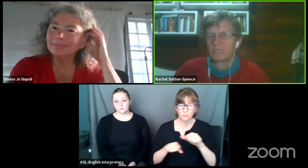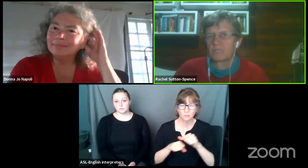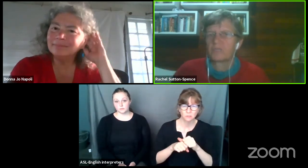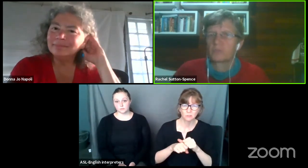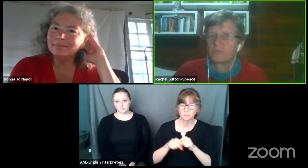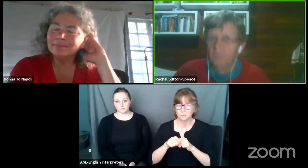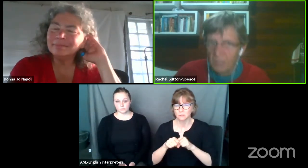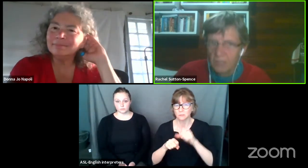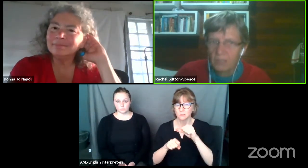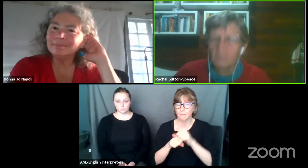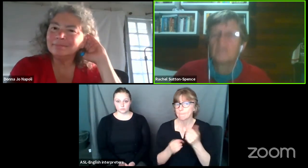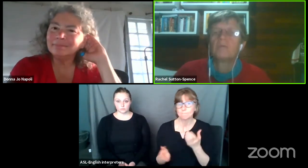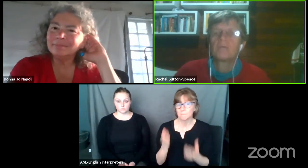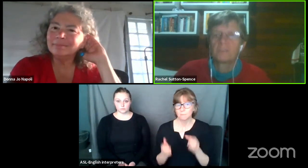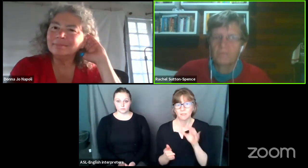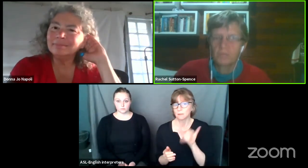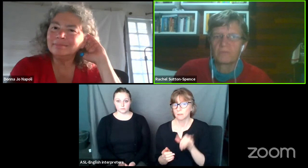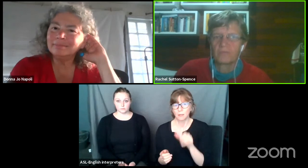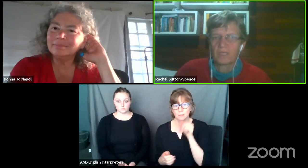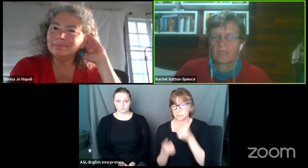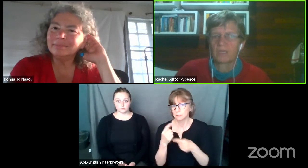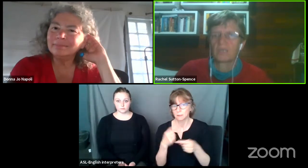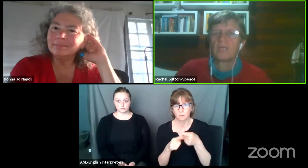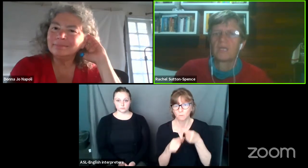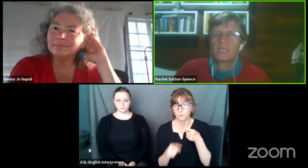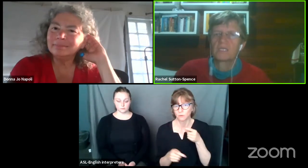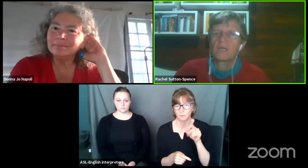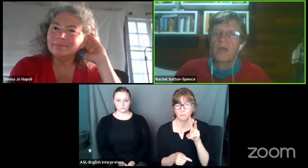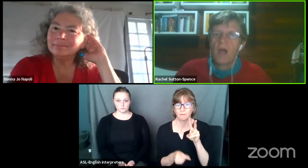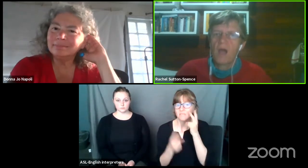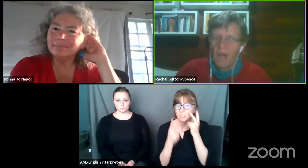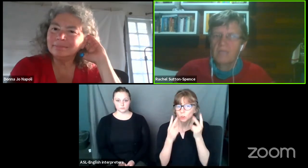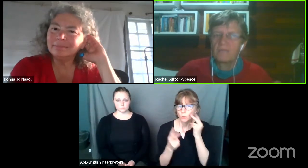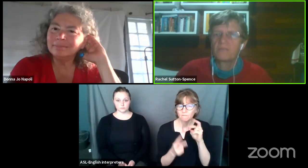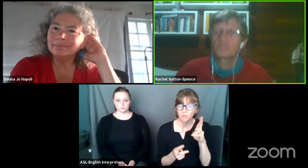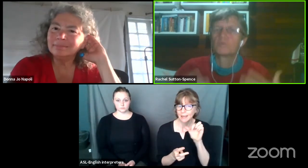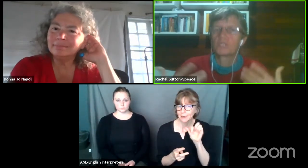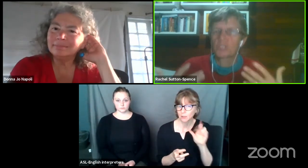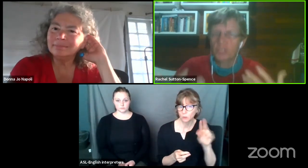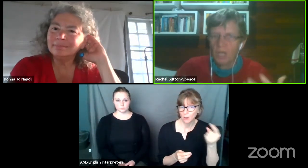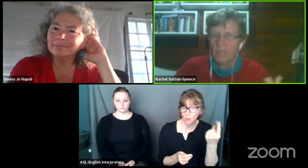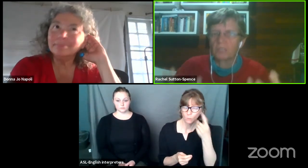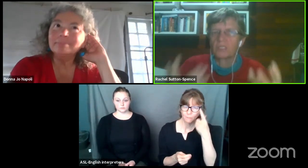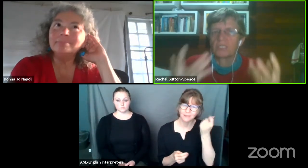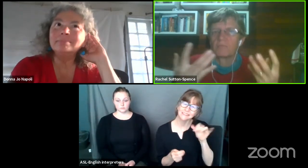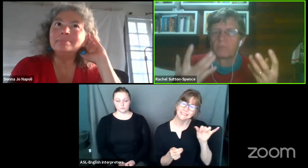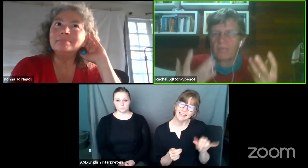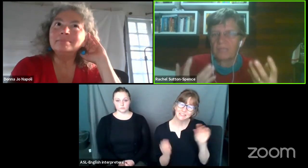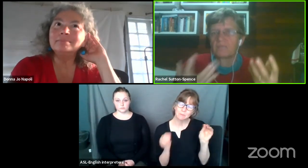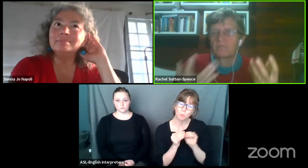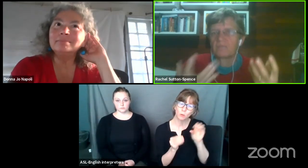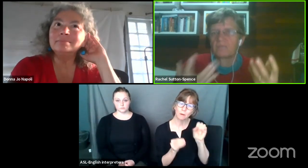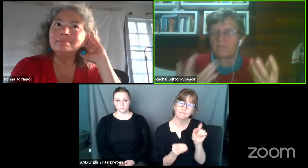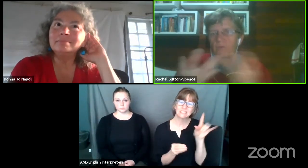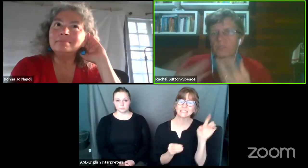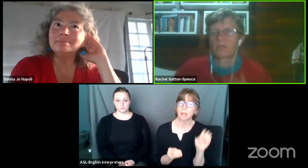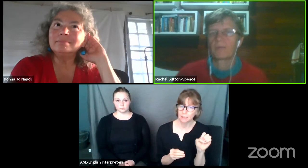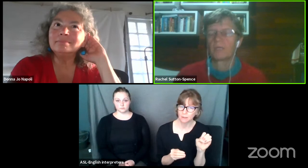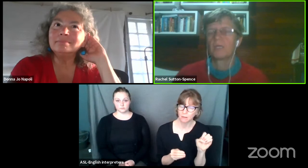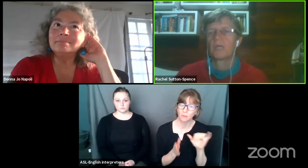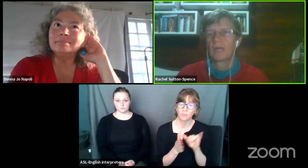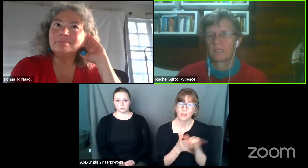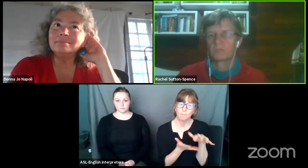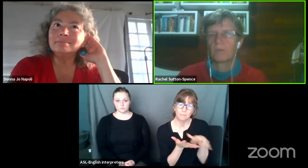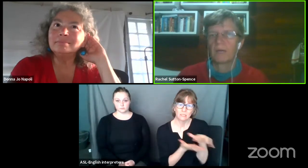demand from visual vernacular, because visual vernacular is a highly visual style that is a blend of sign language